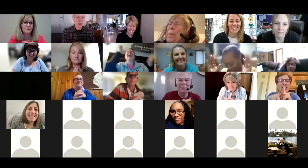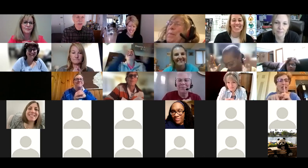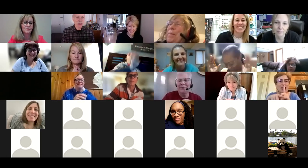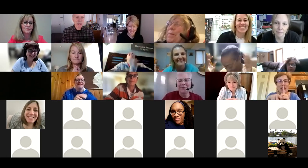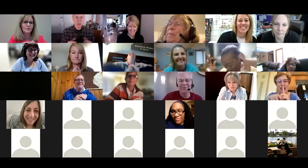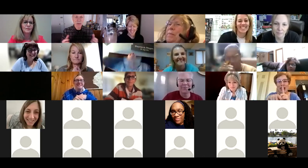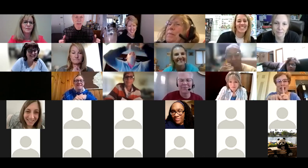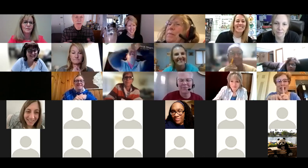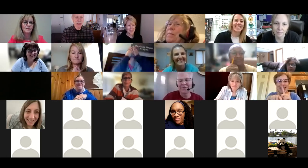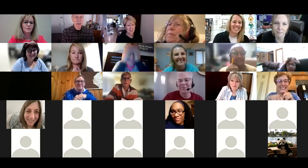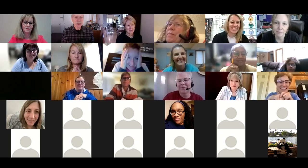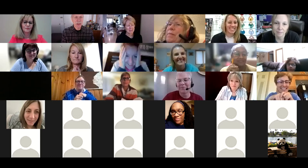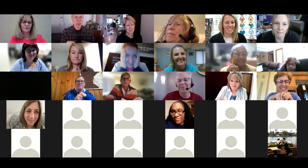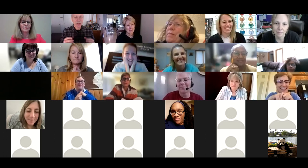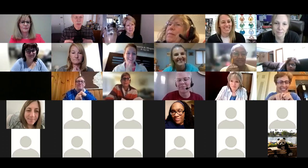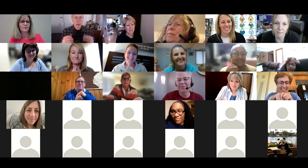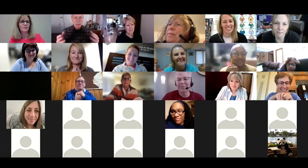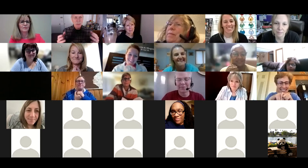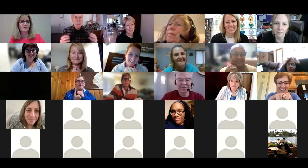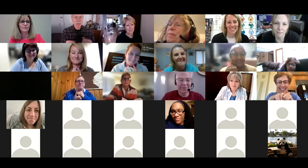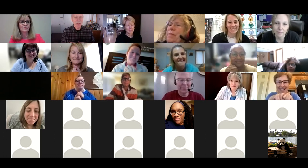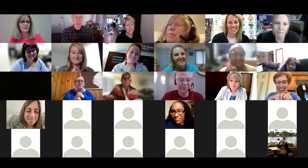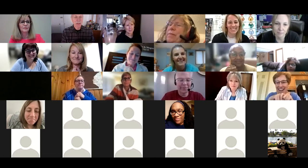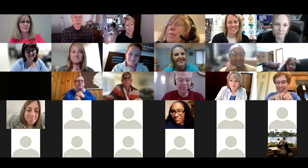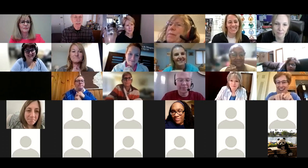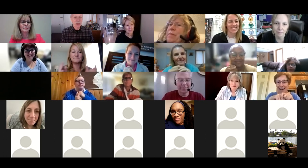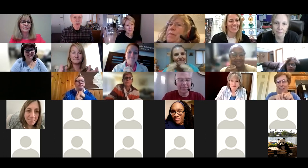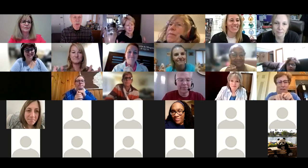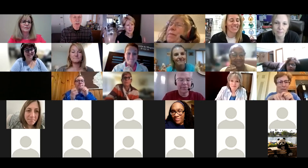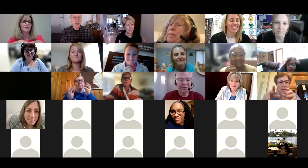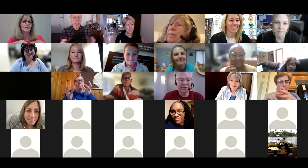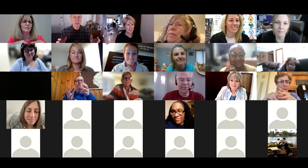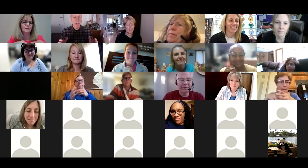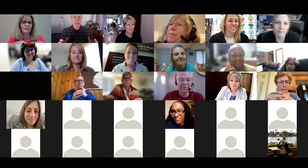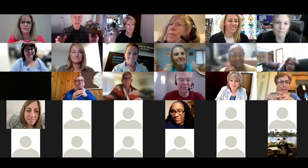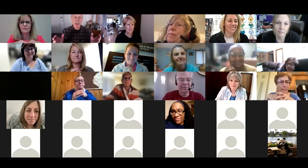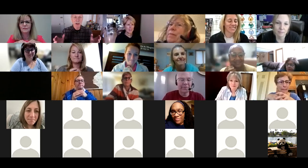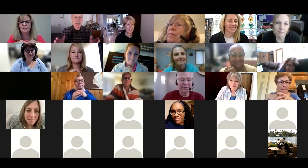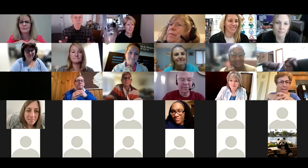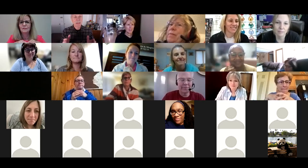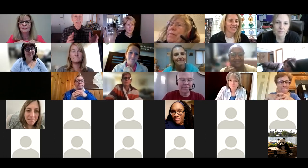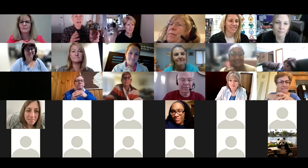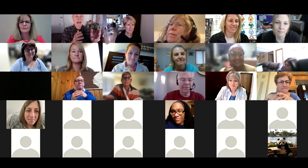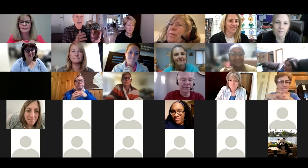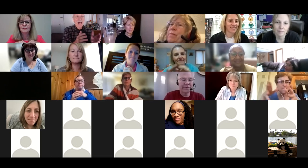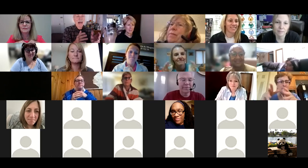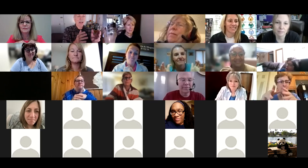do. That's what veteran teachers do. When you talk to people that have been in the district 20 or 30 years, they say, all right, I'll